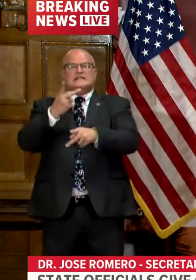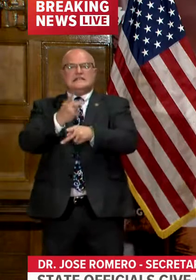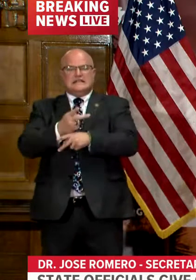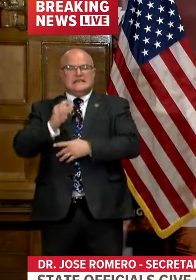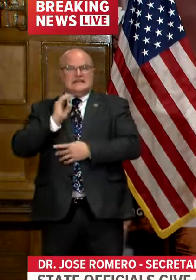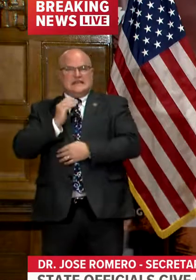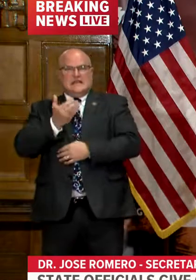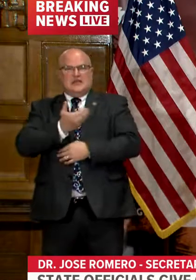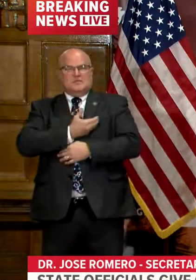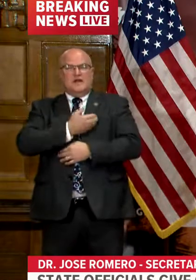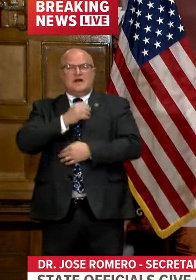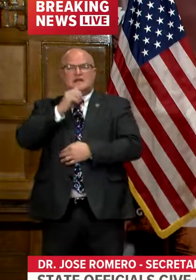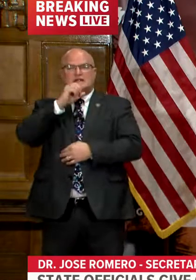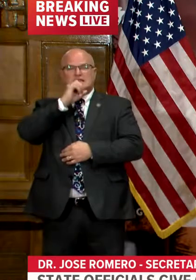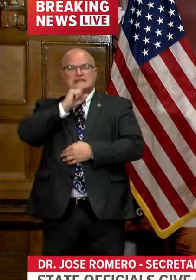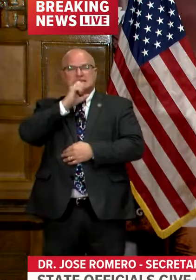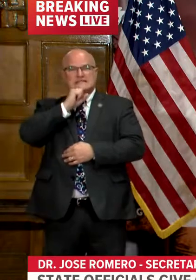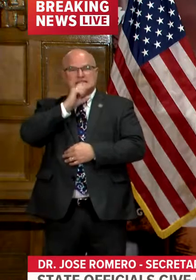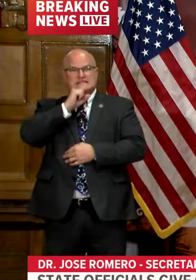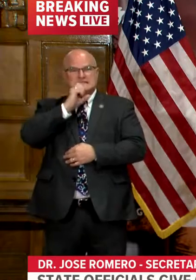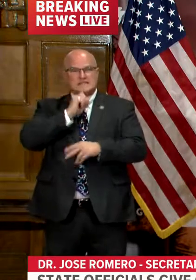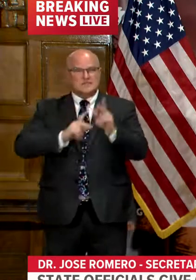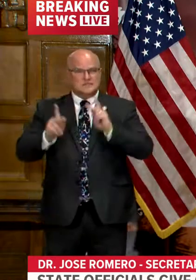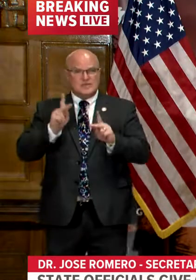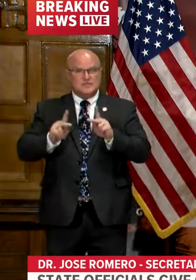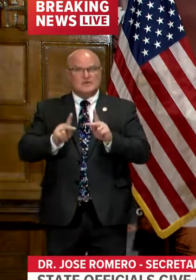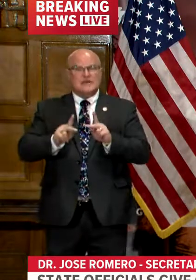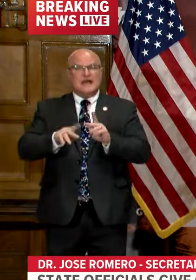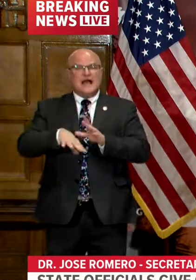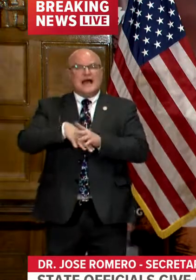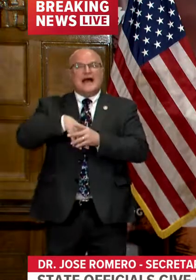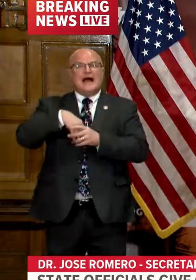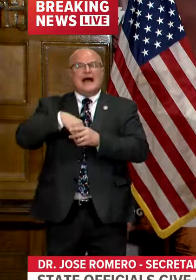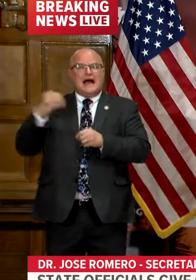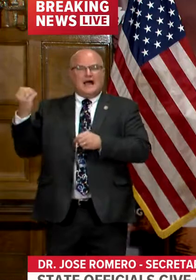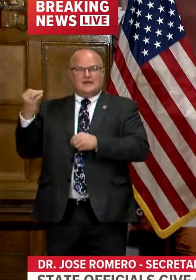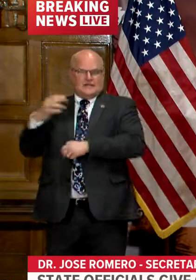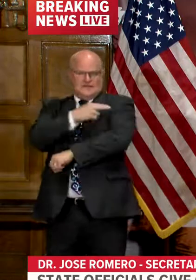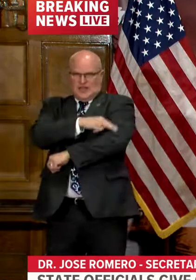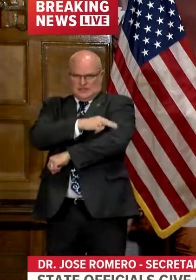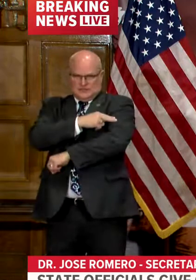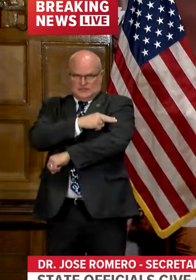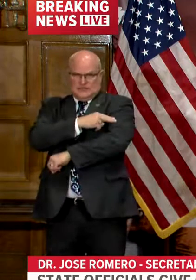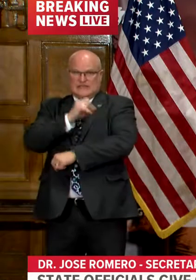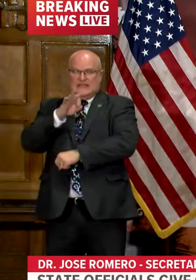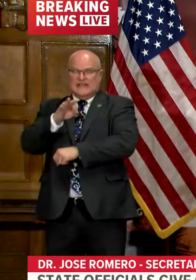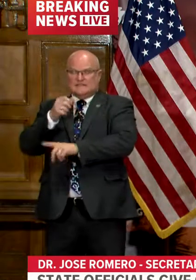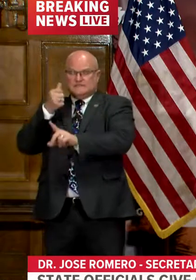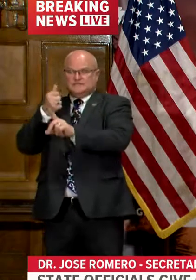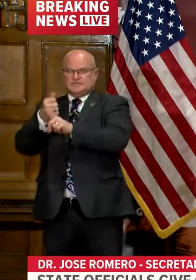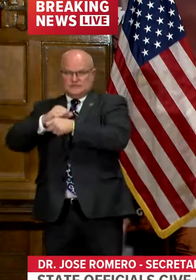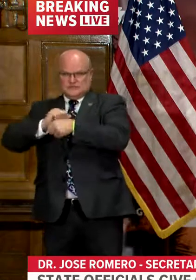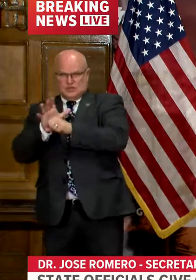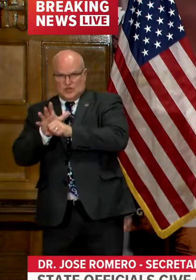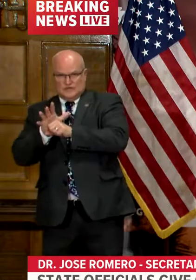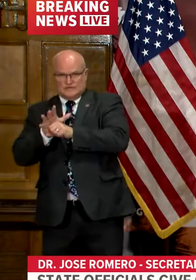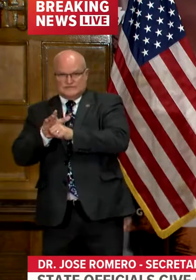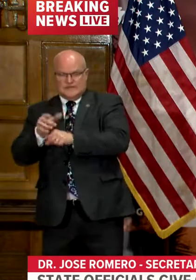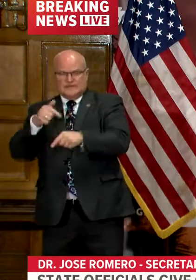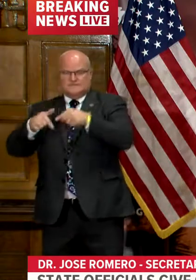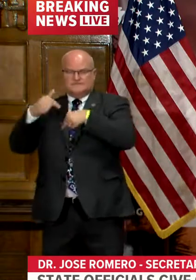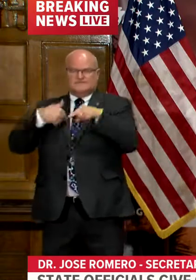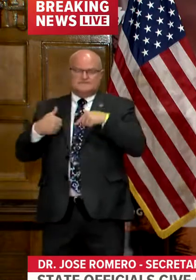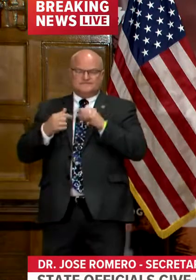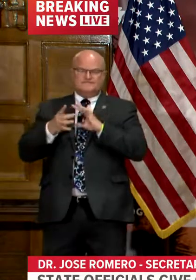our senior citizens out of the hospital if they are infected. And again, I want to go back to what we've talked